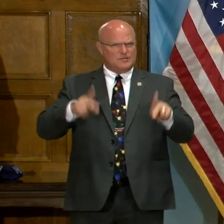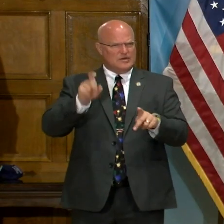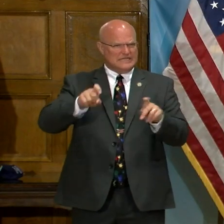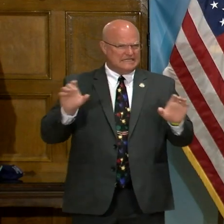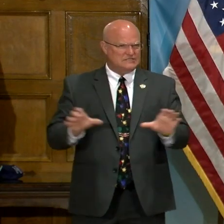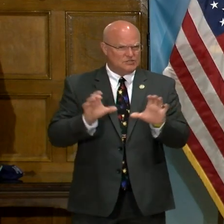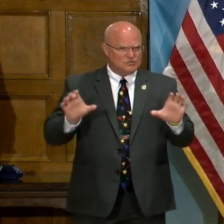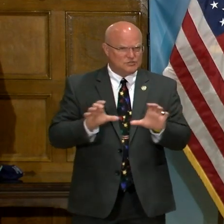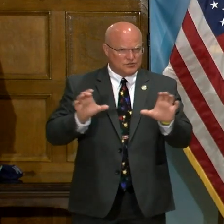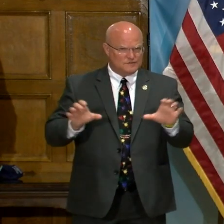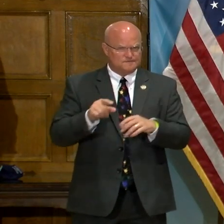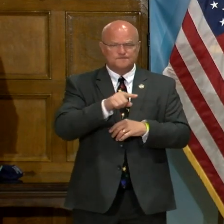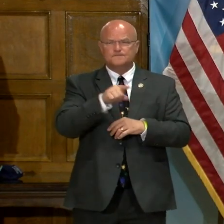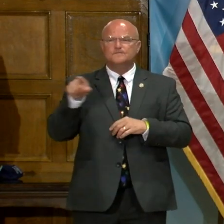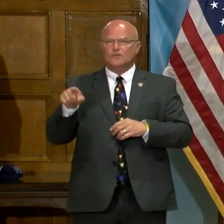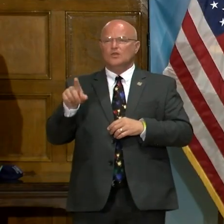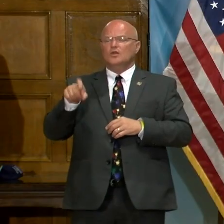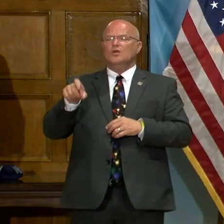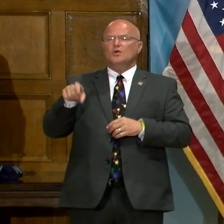need to do. We've